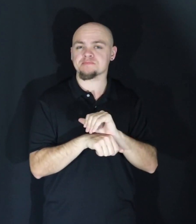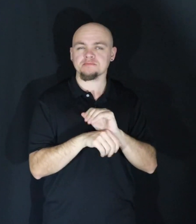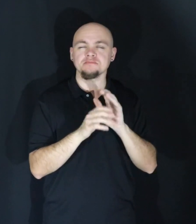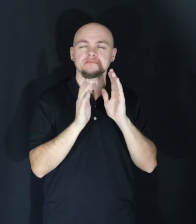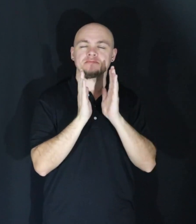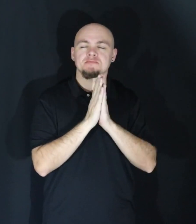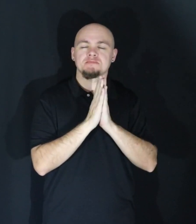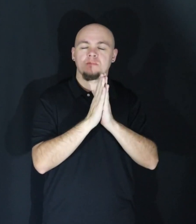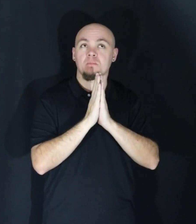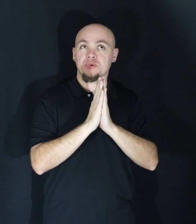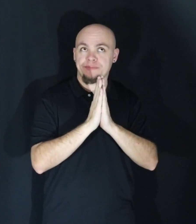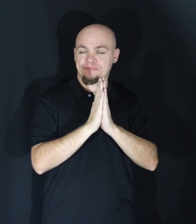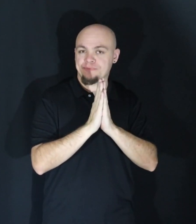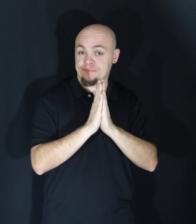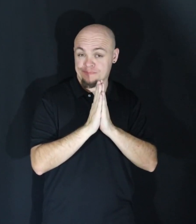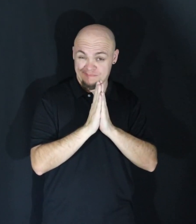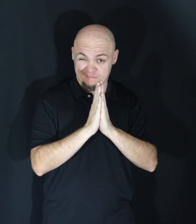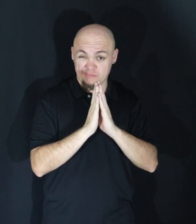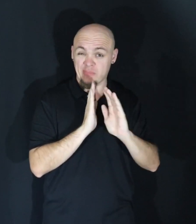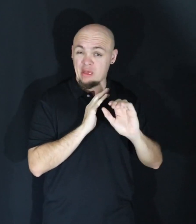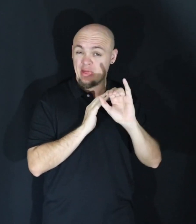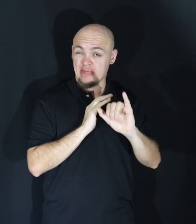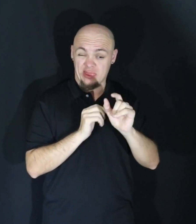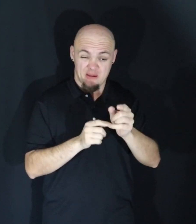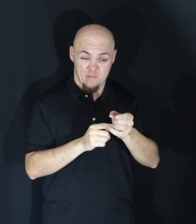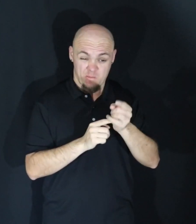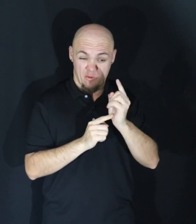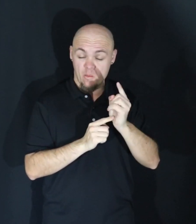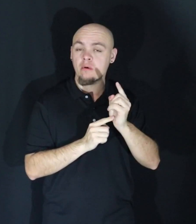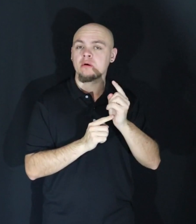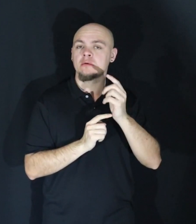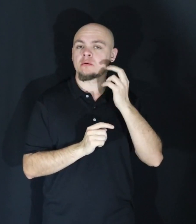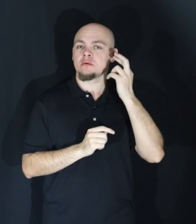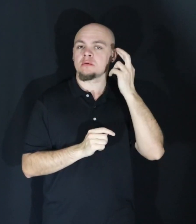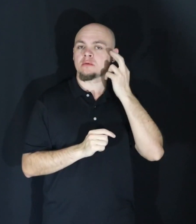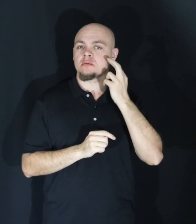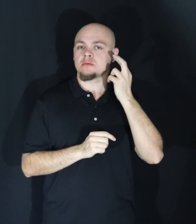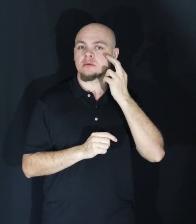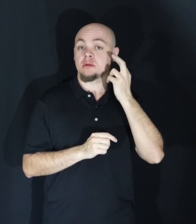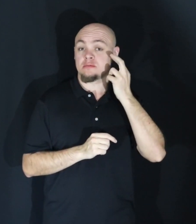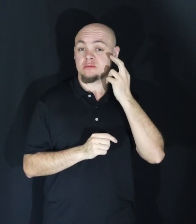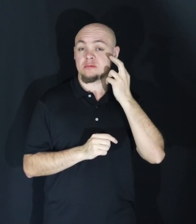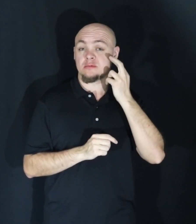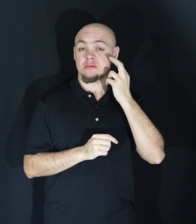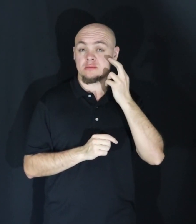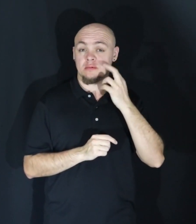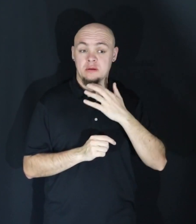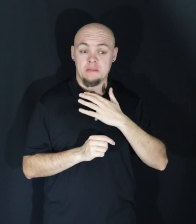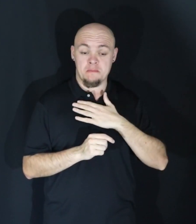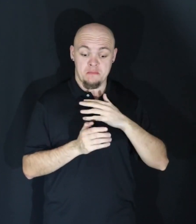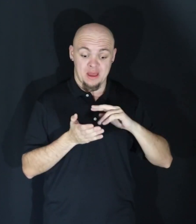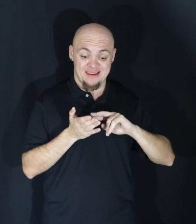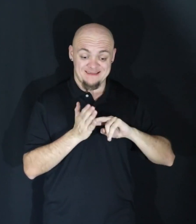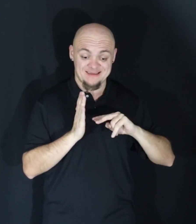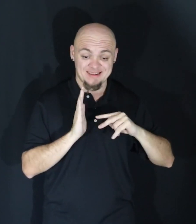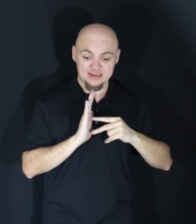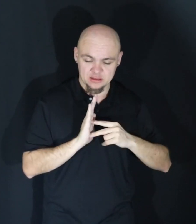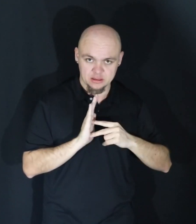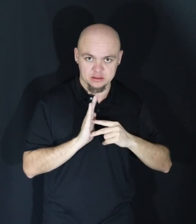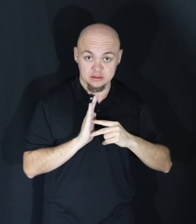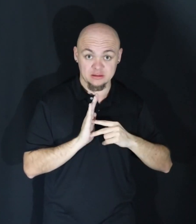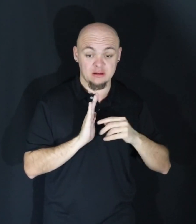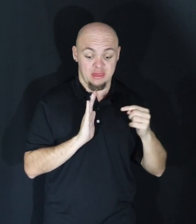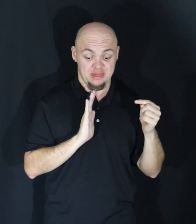pray, it was at that very moment that I realized that my intent made me